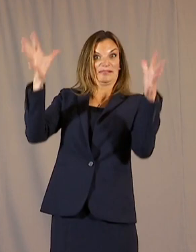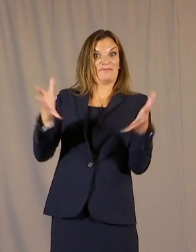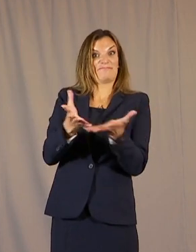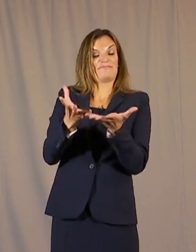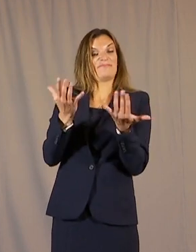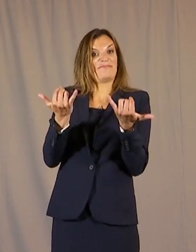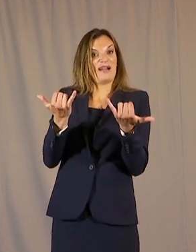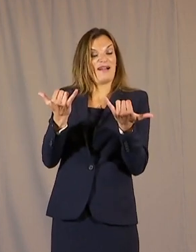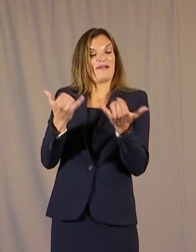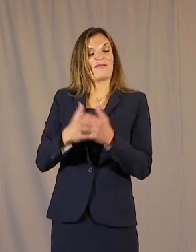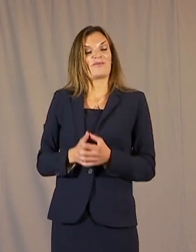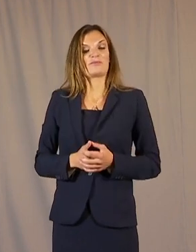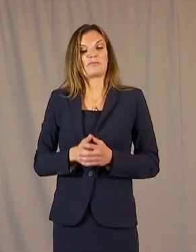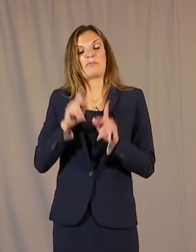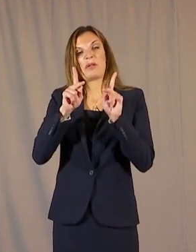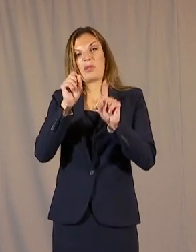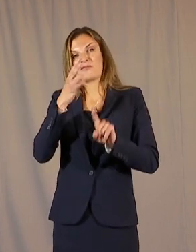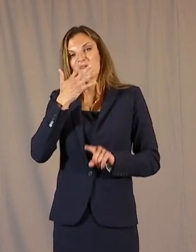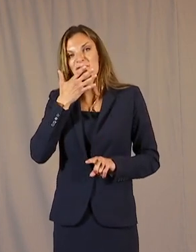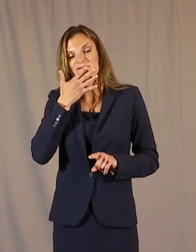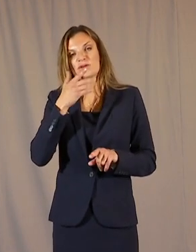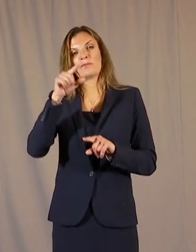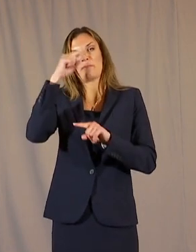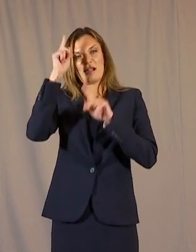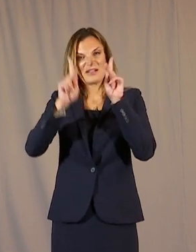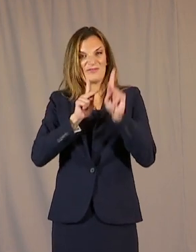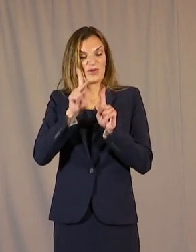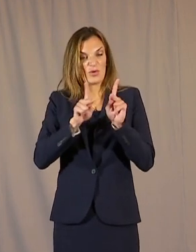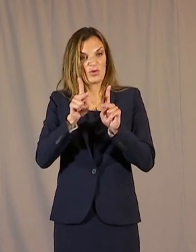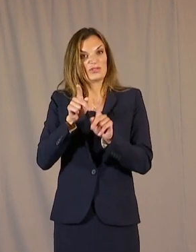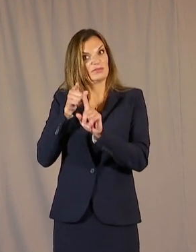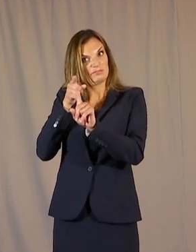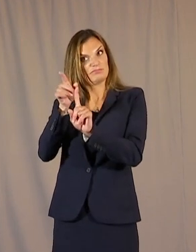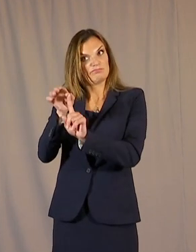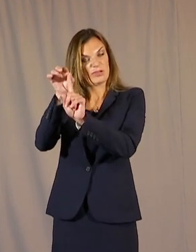know, people of color and black folks in particular